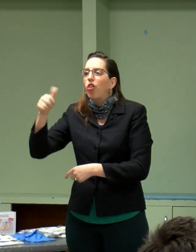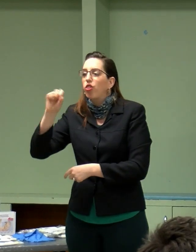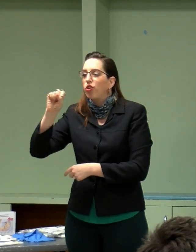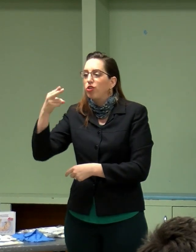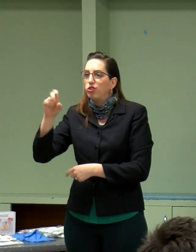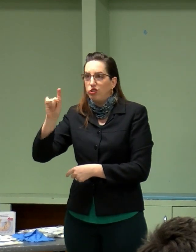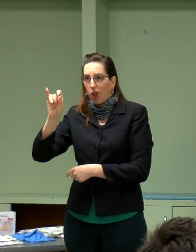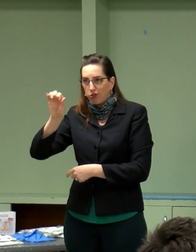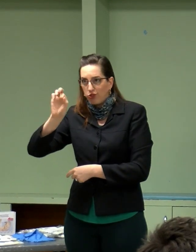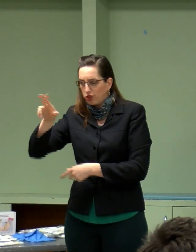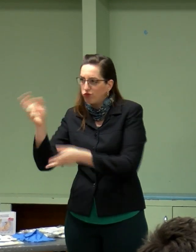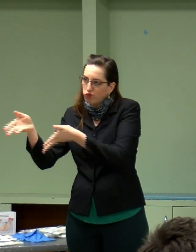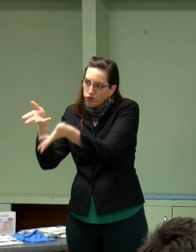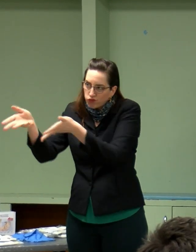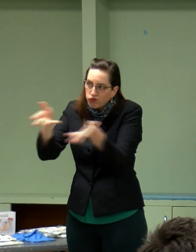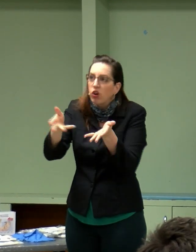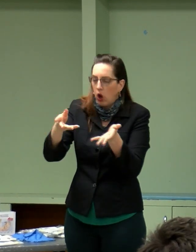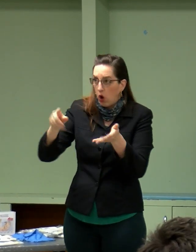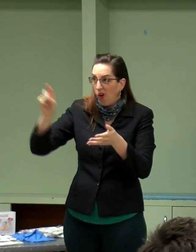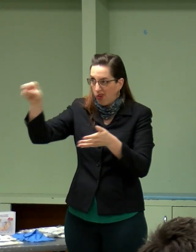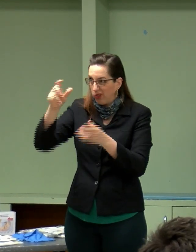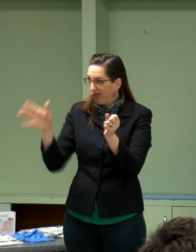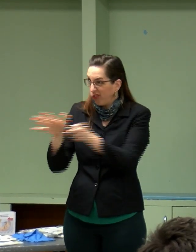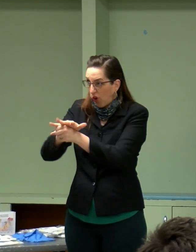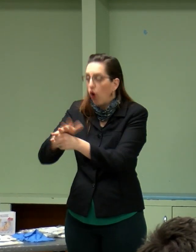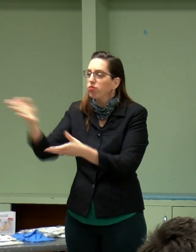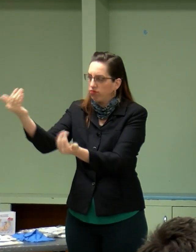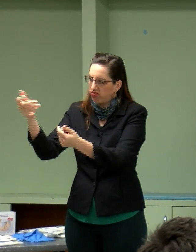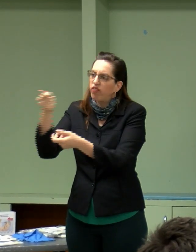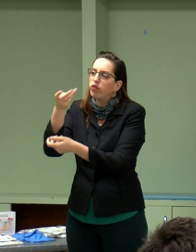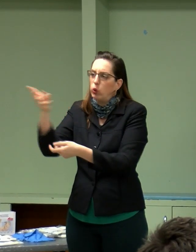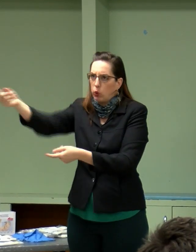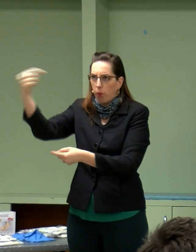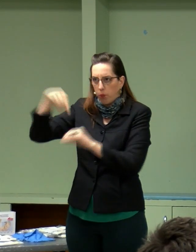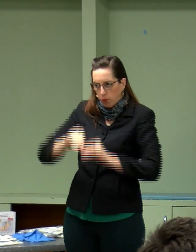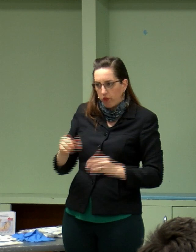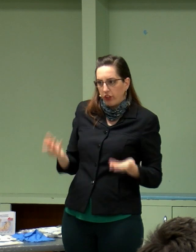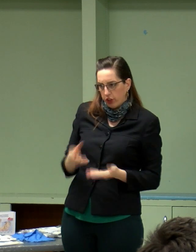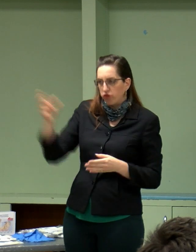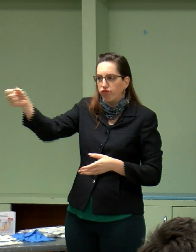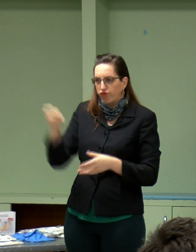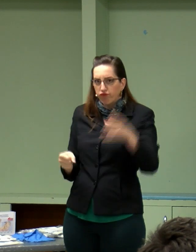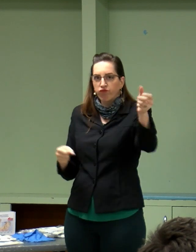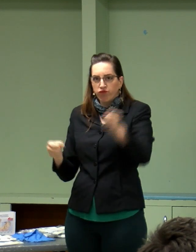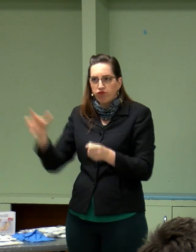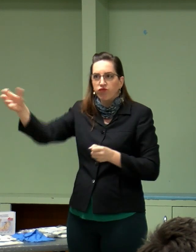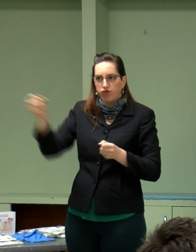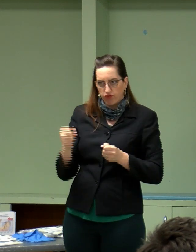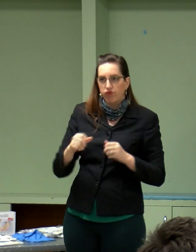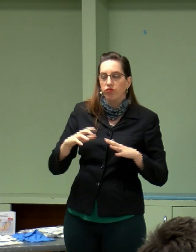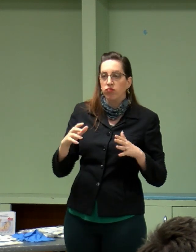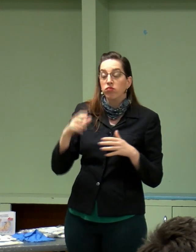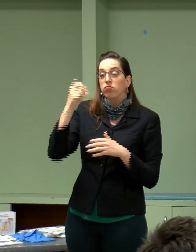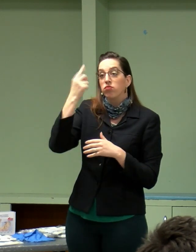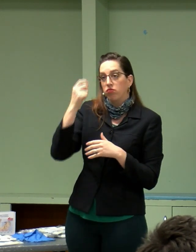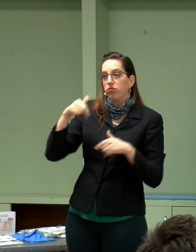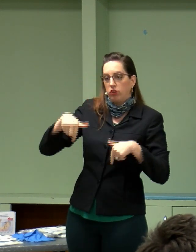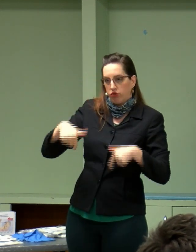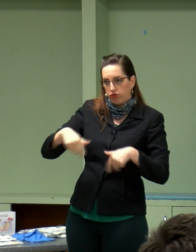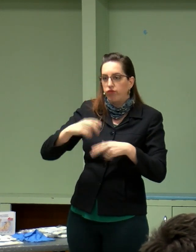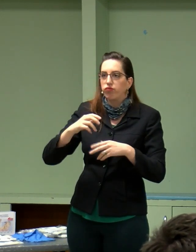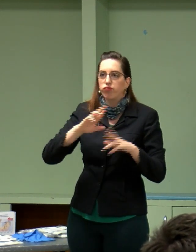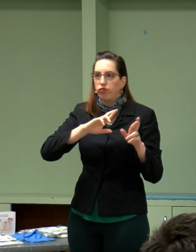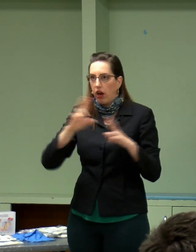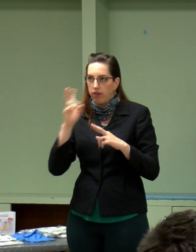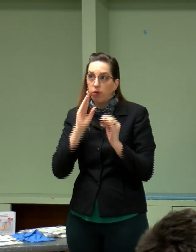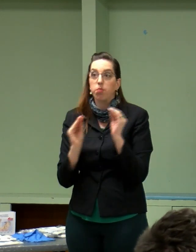continue transferring residents to this ancillary shelter operated by the Salvation Army with